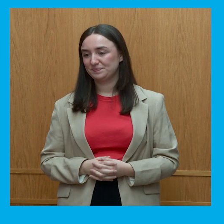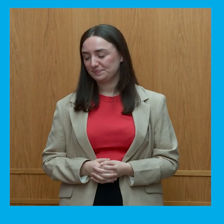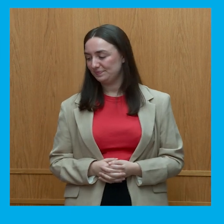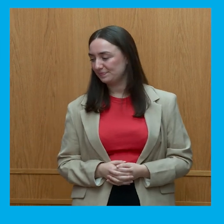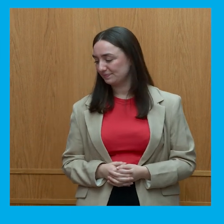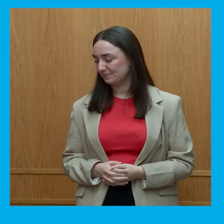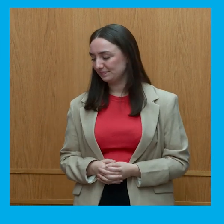thank you coming you you you you you you you